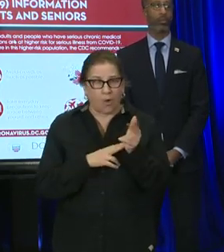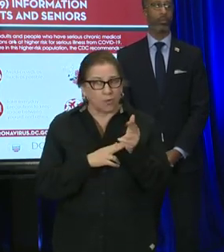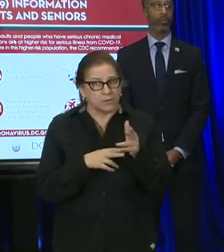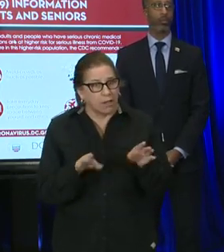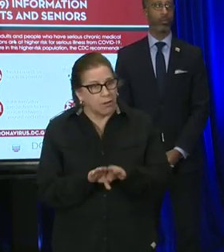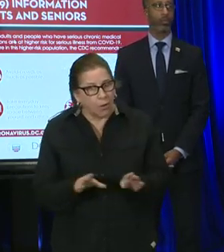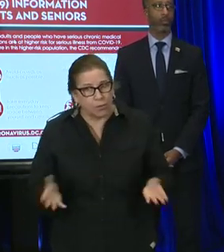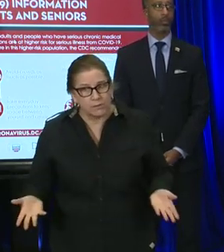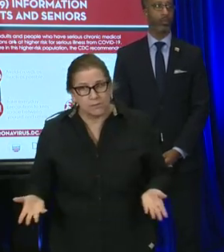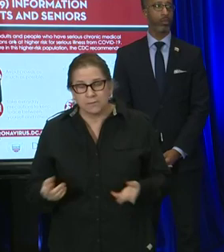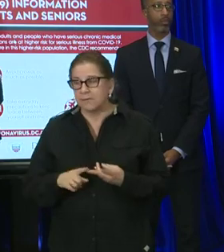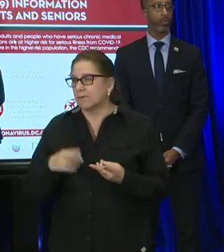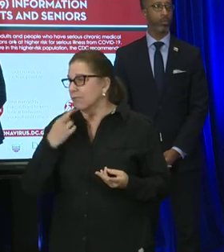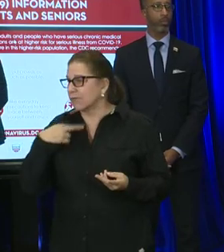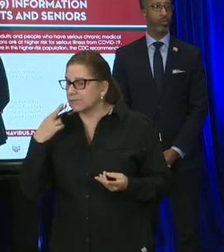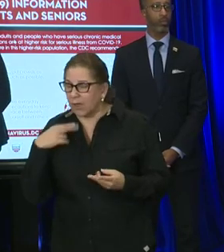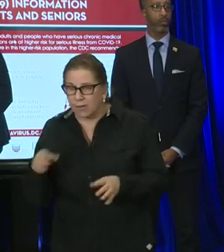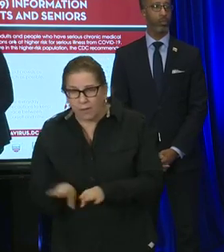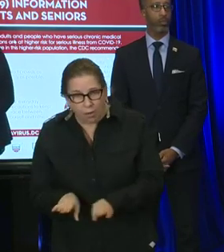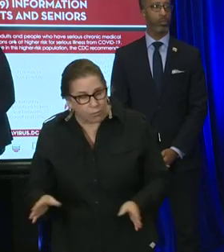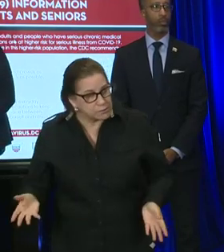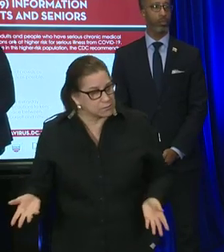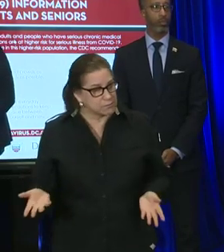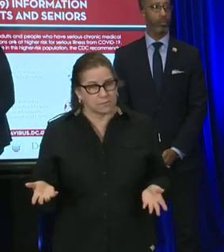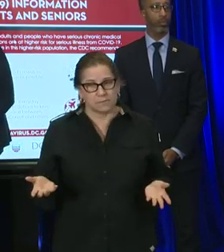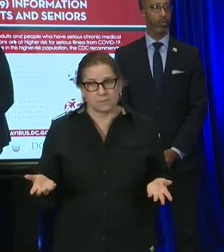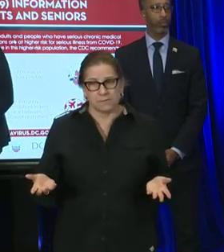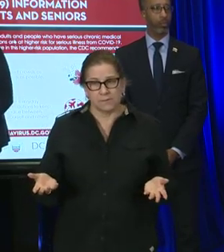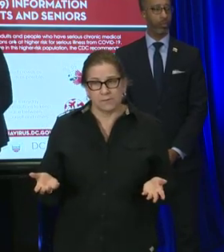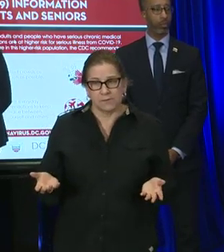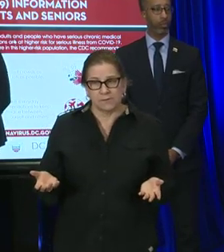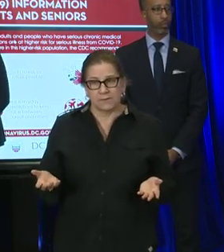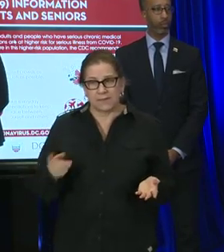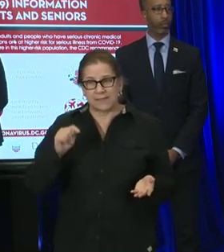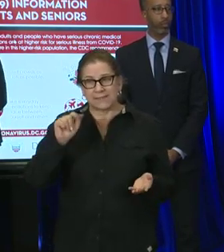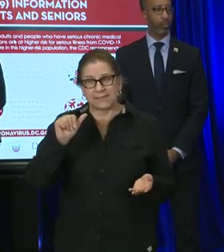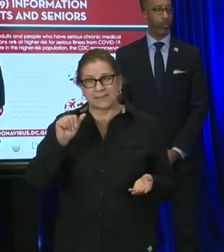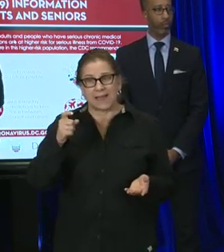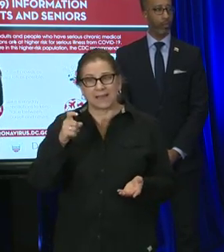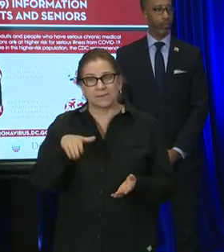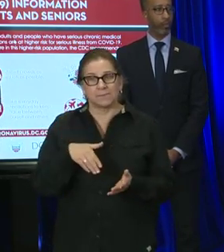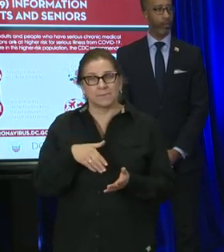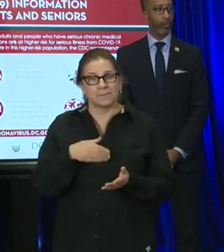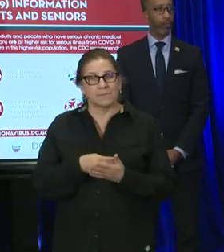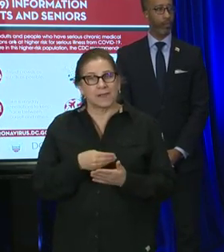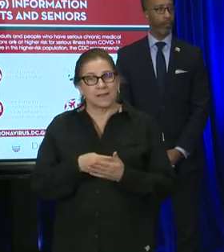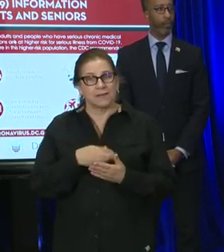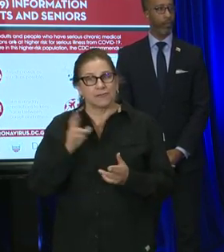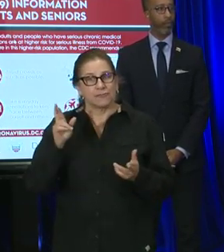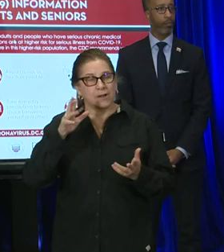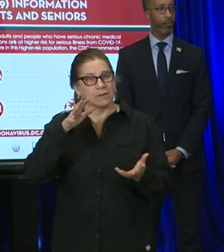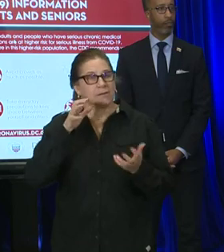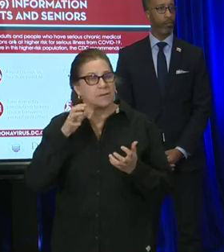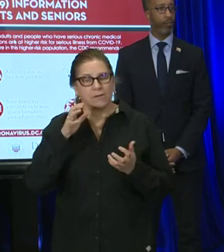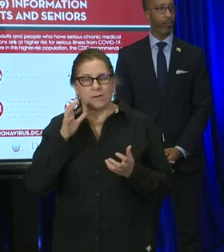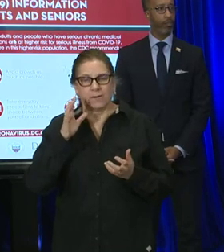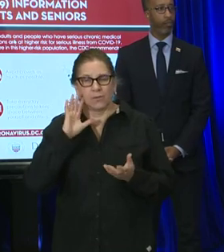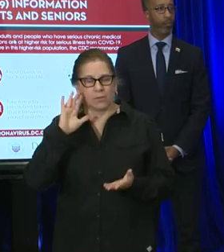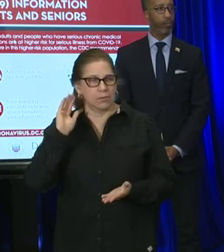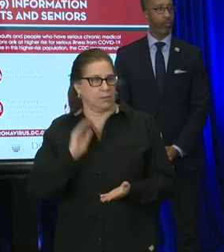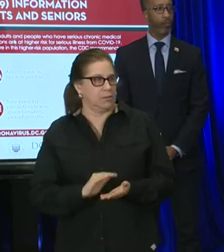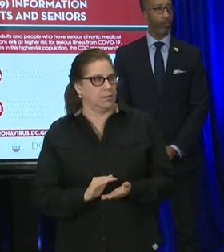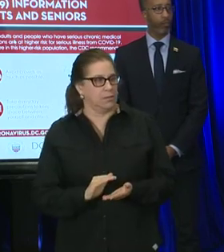represent a lot of tax dollars that we won't collect. So while we are looking for ways to give relief